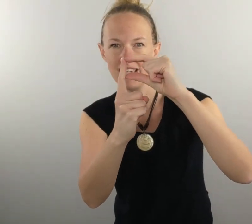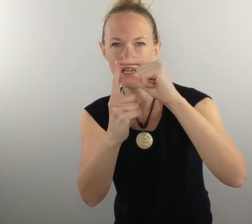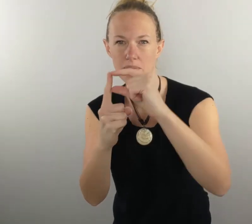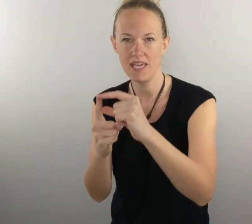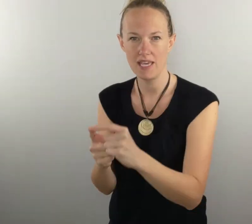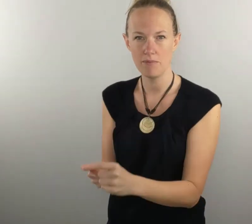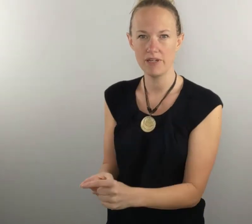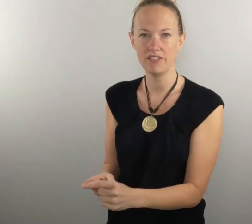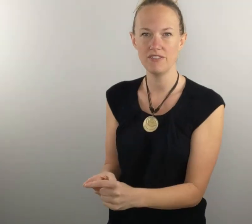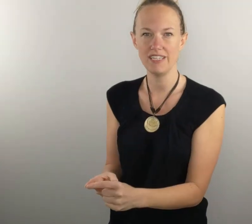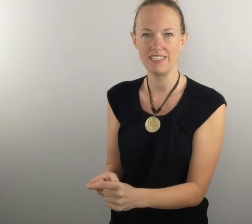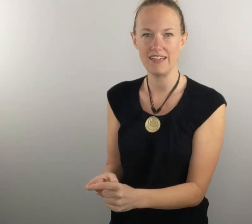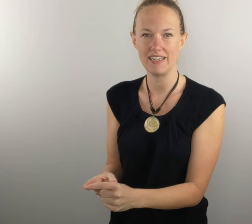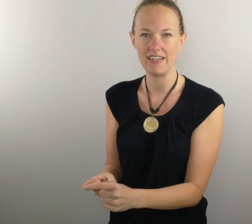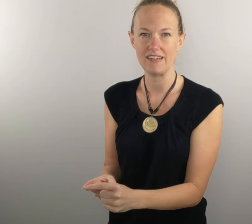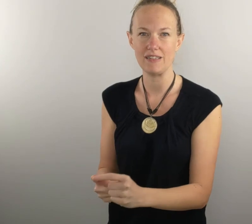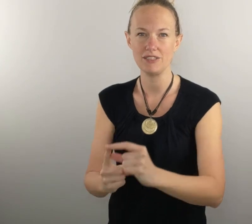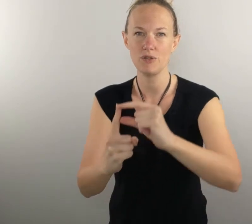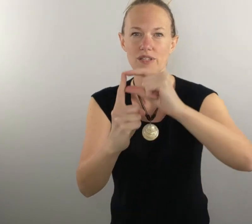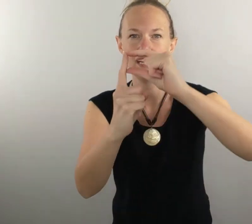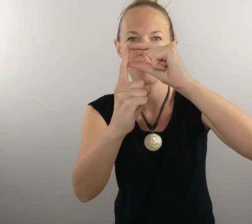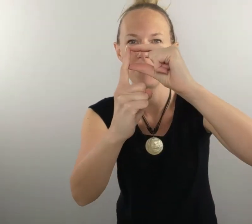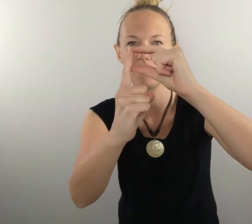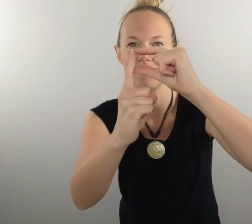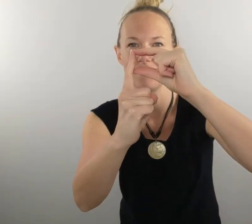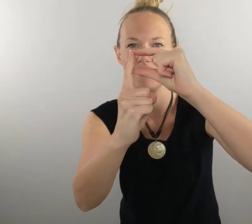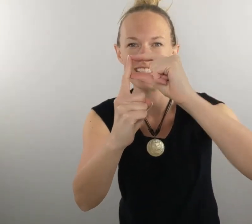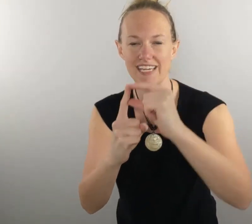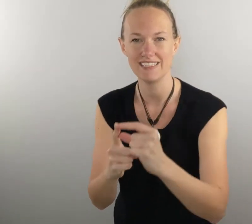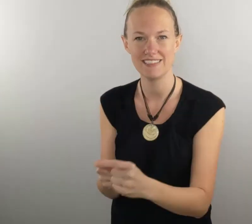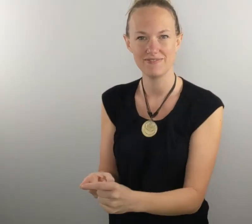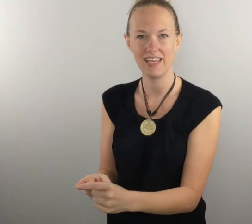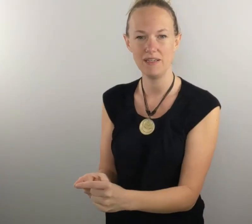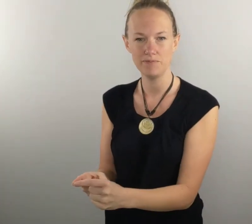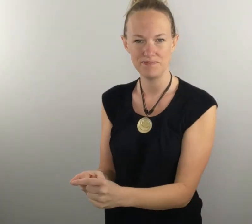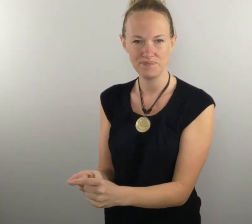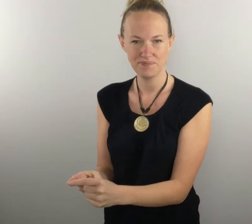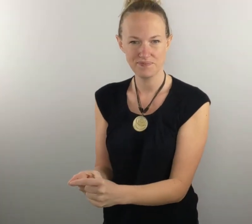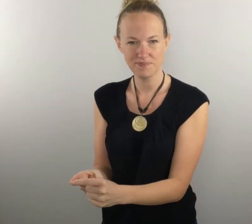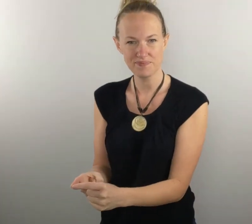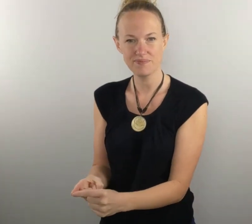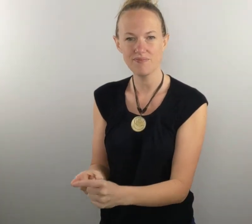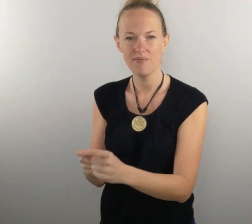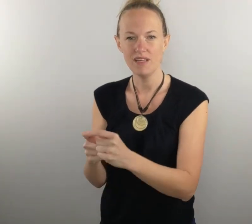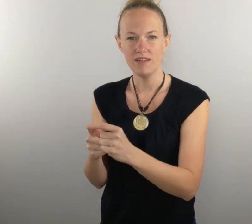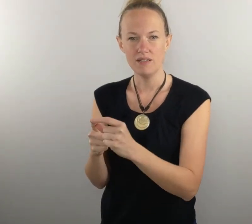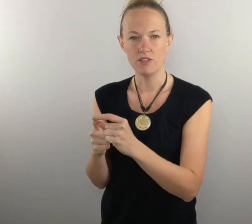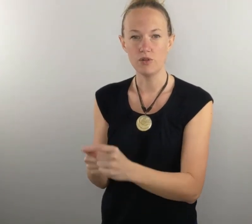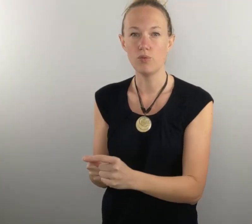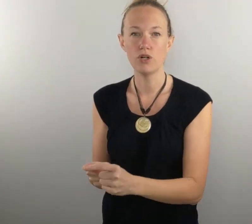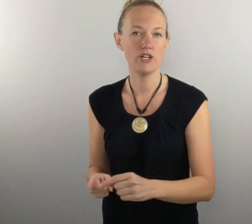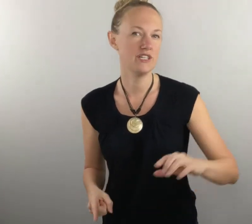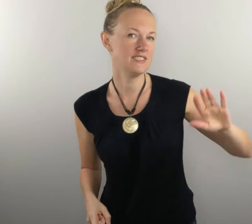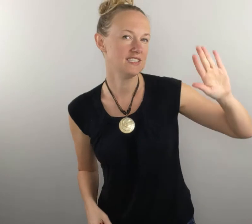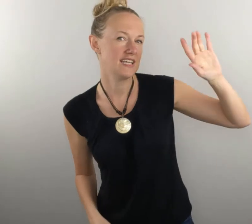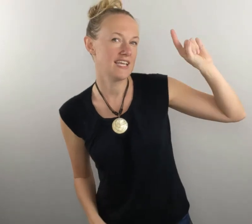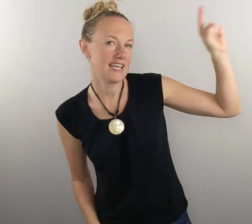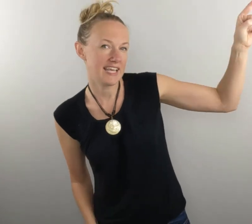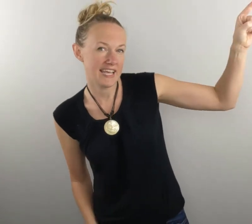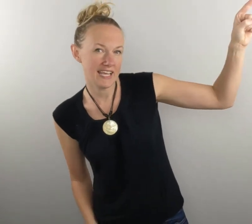a P, but you're doing it down here. I'm just holding it up here so you can see it. Okay? No words. He,